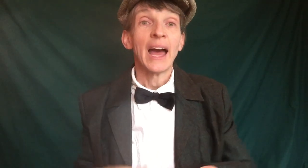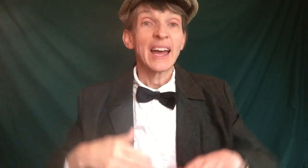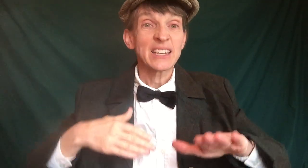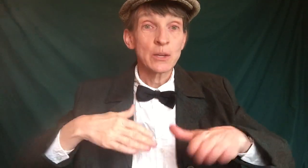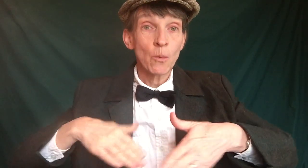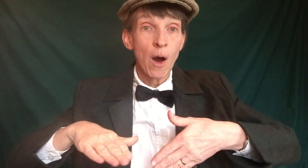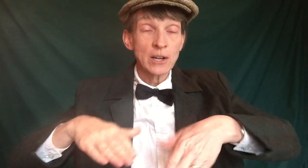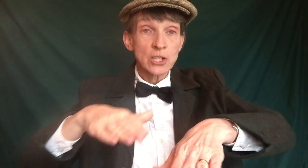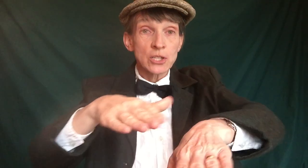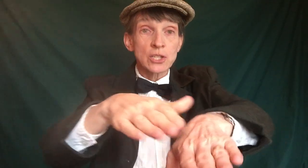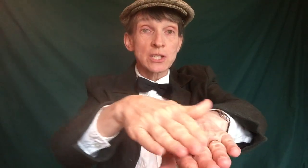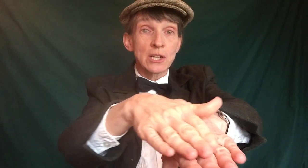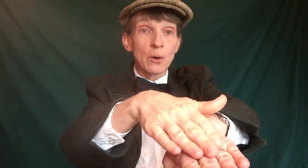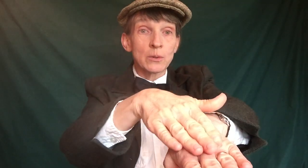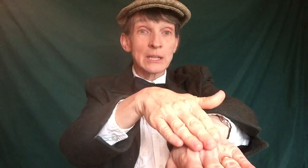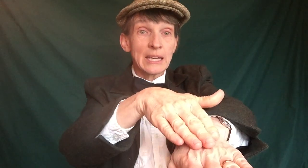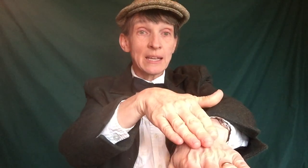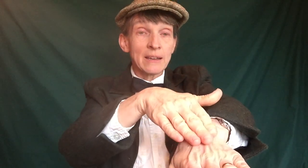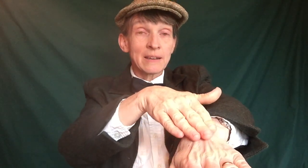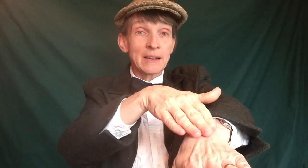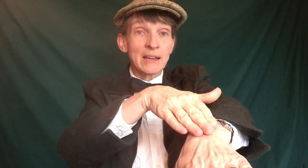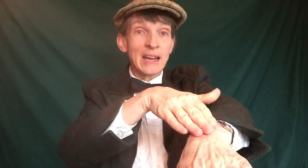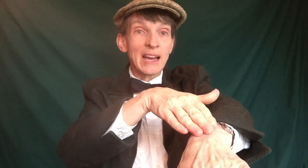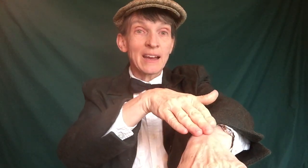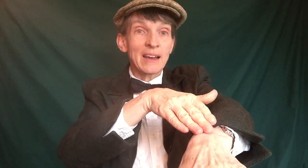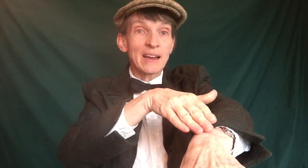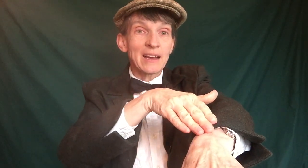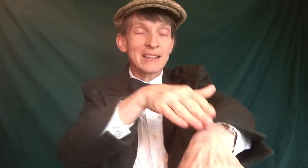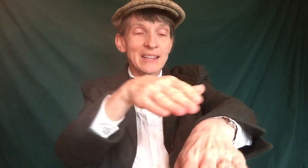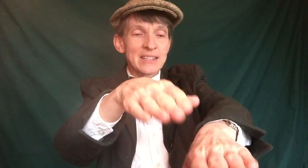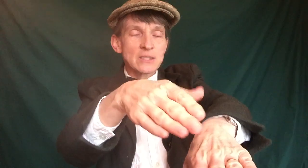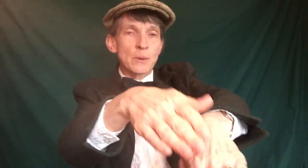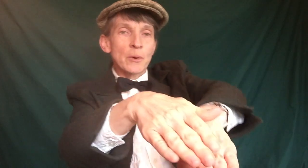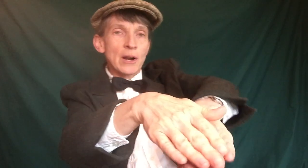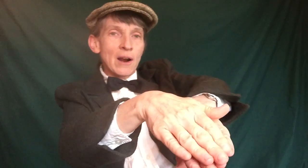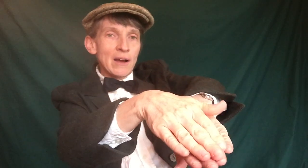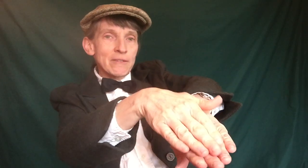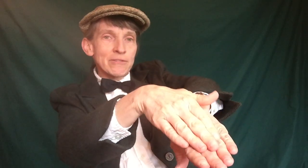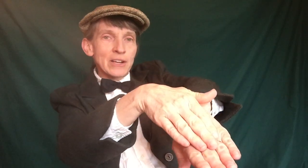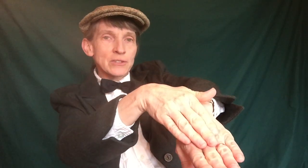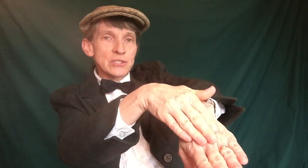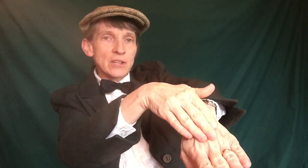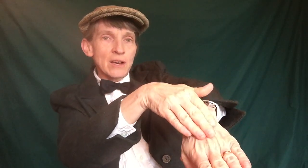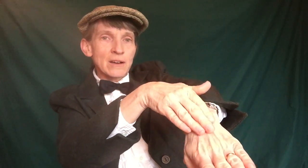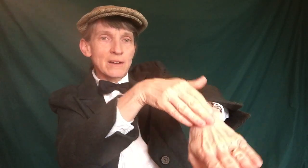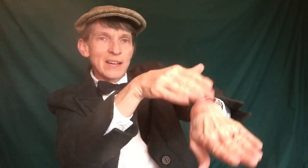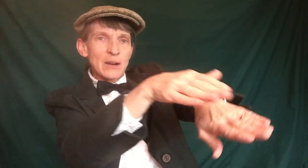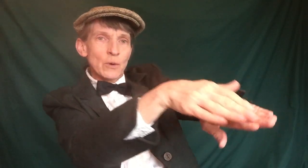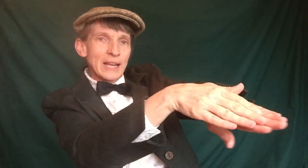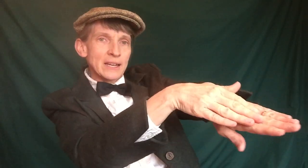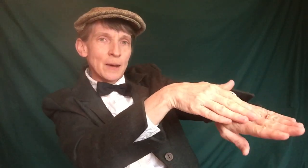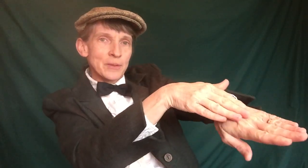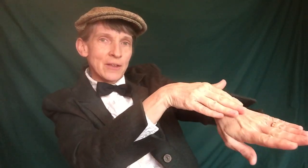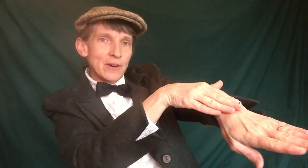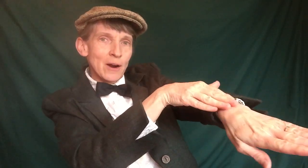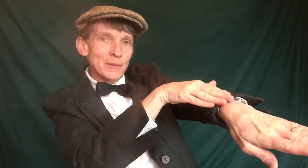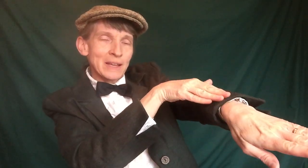And he walked slowly like this. We put our fingers kind of one hand up the other arm like